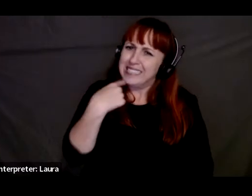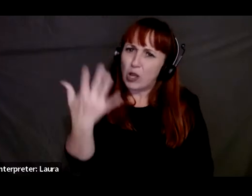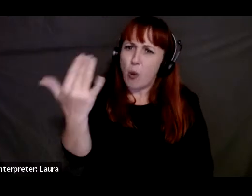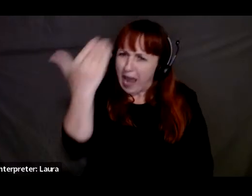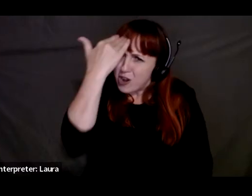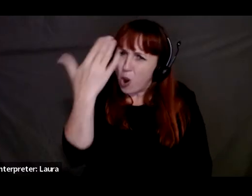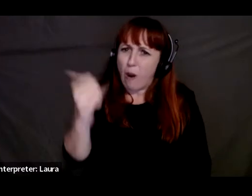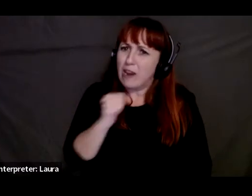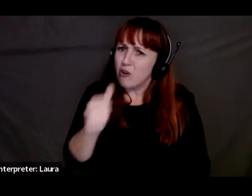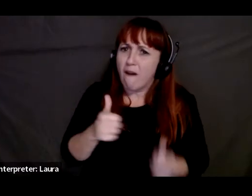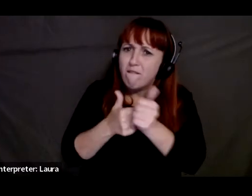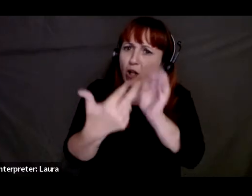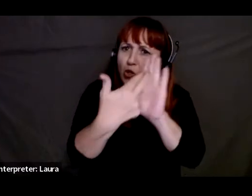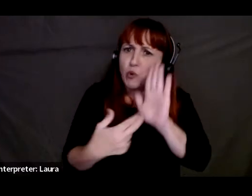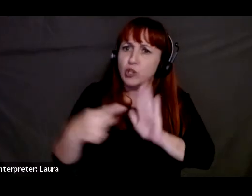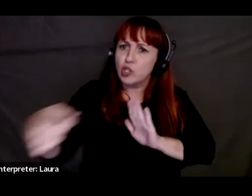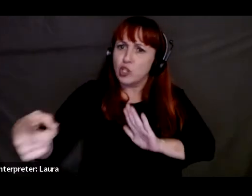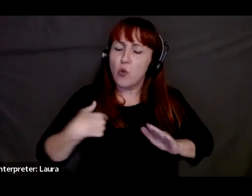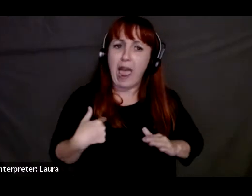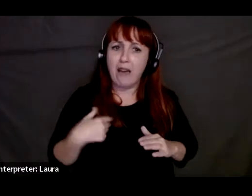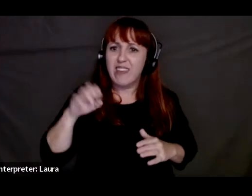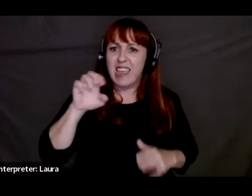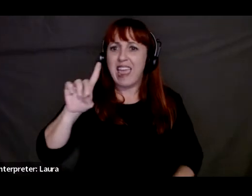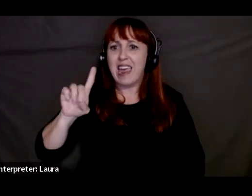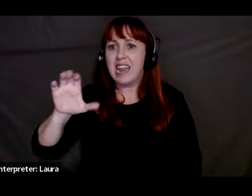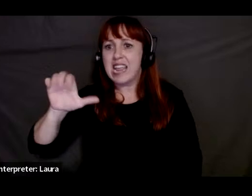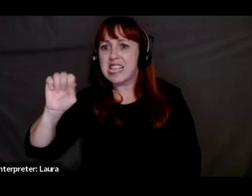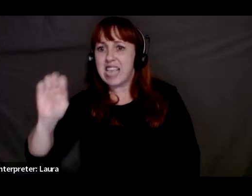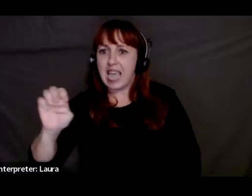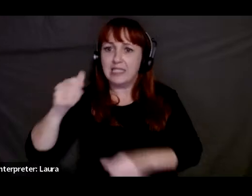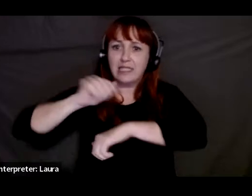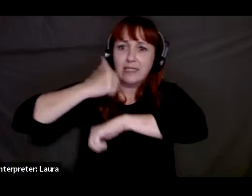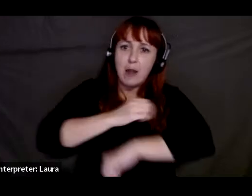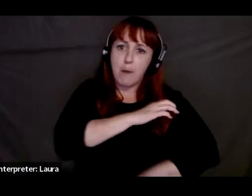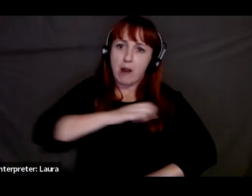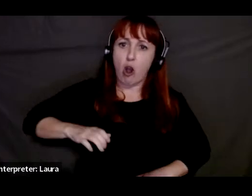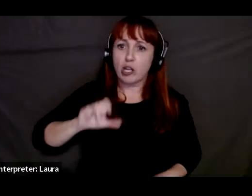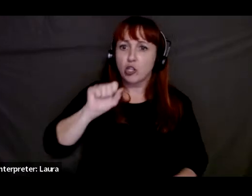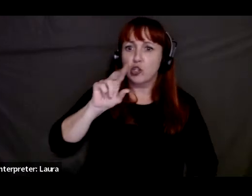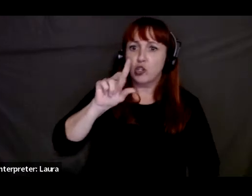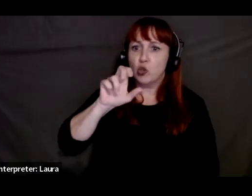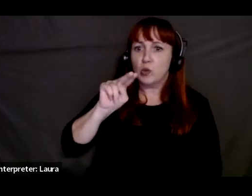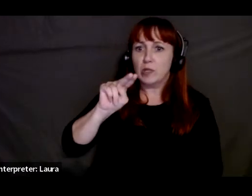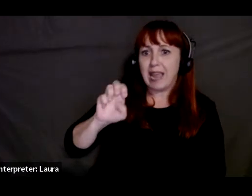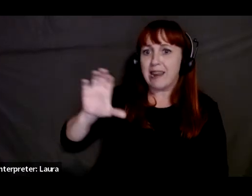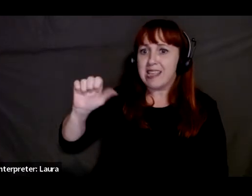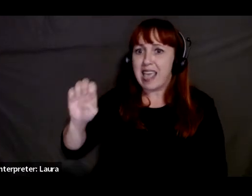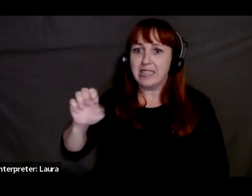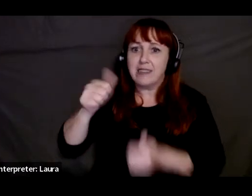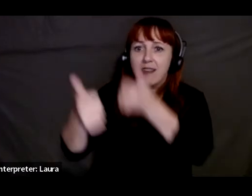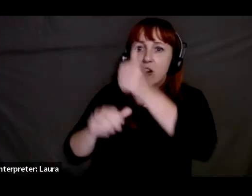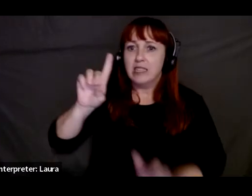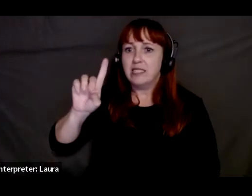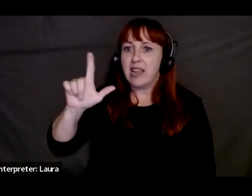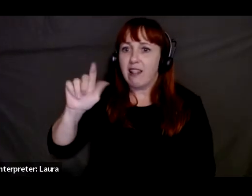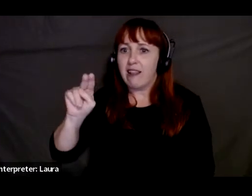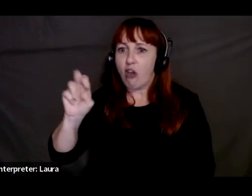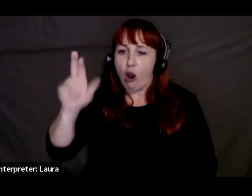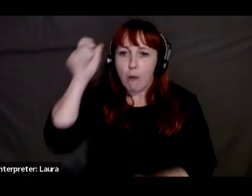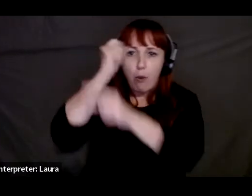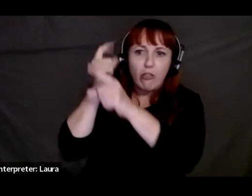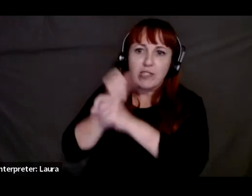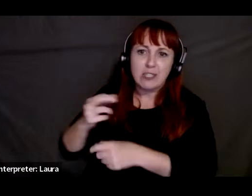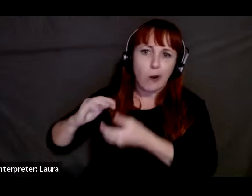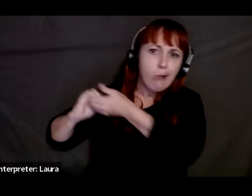I tell you why. Because you guys get it cased in Congress and you get Susan cased in DLNR, which is brother and